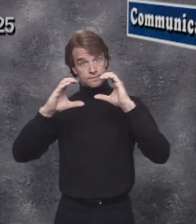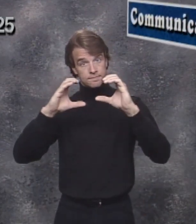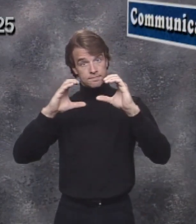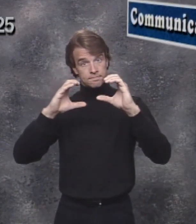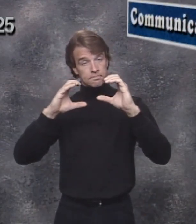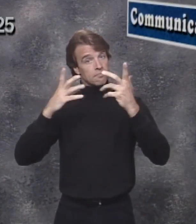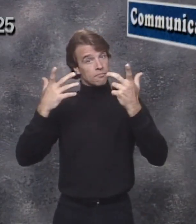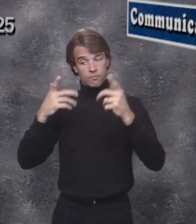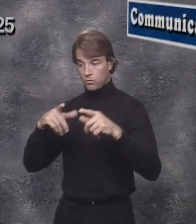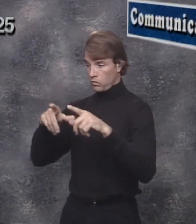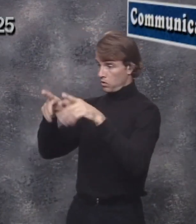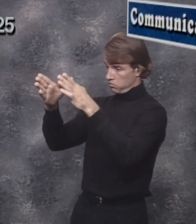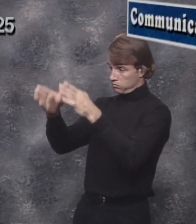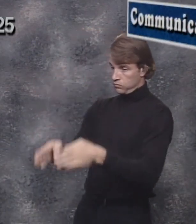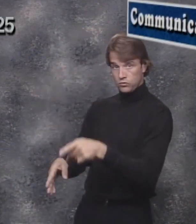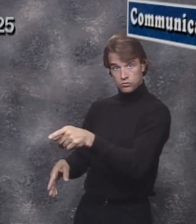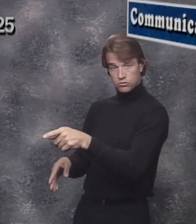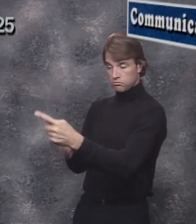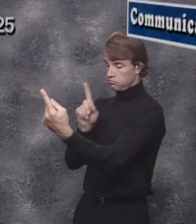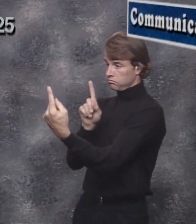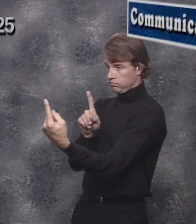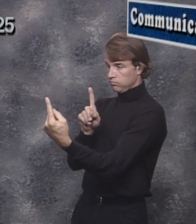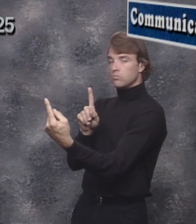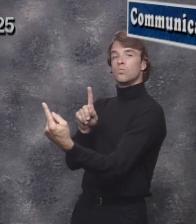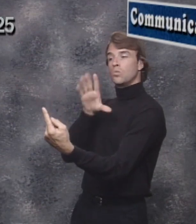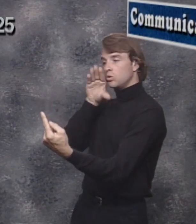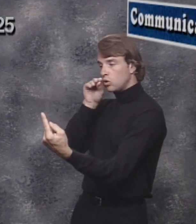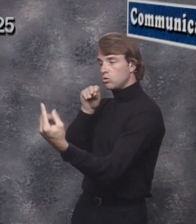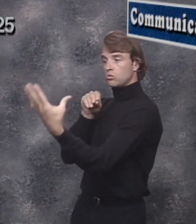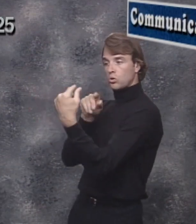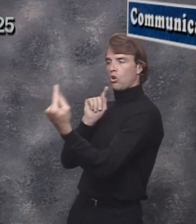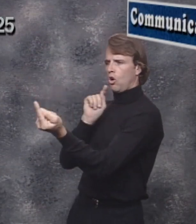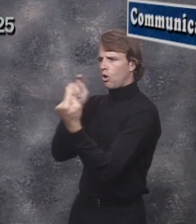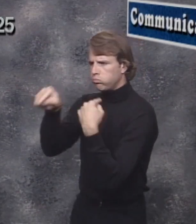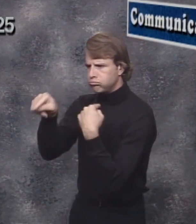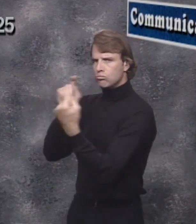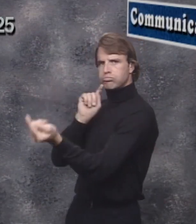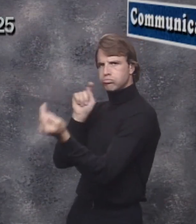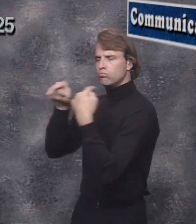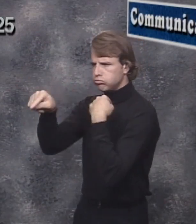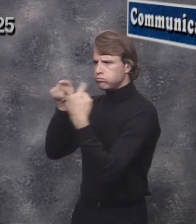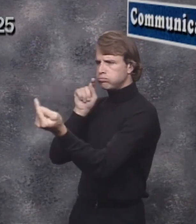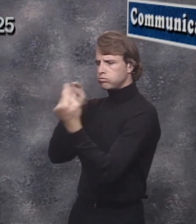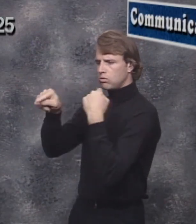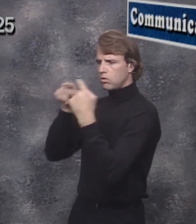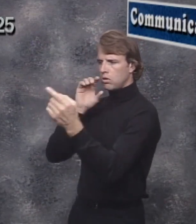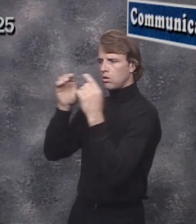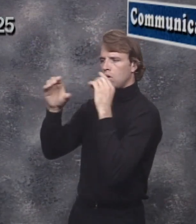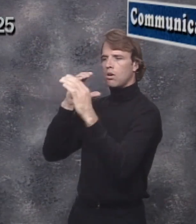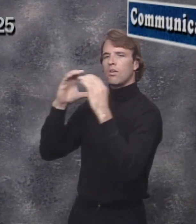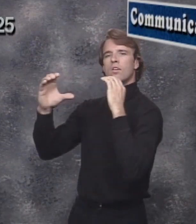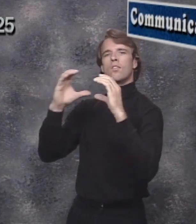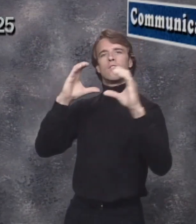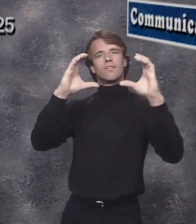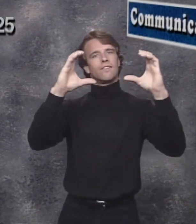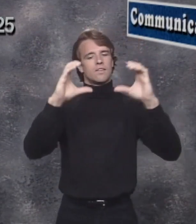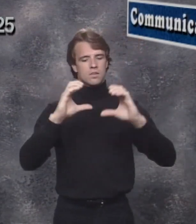Communication. Well, you have two people speaking back and forth to each other. Thus, the sign